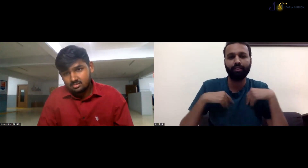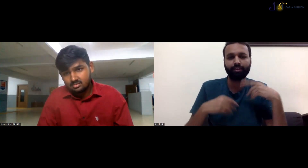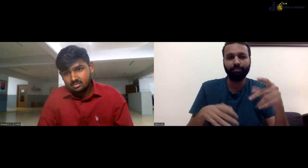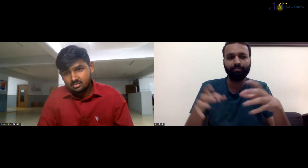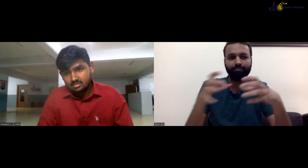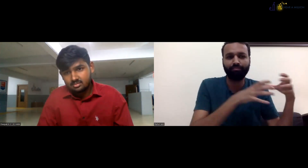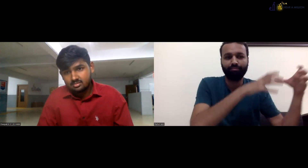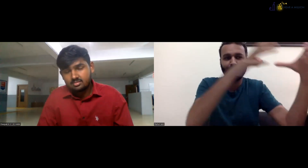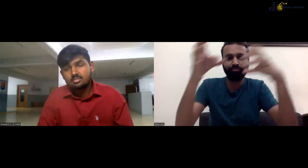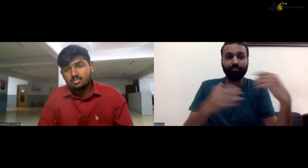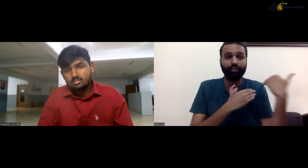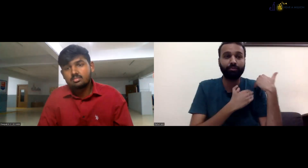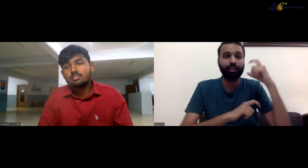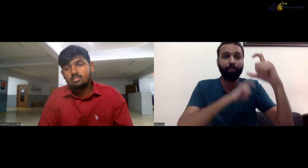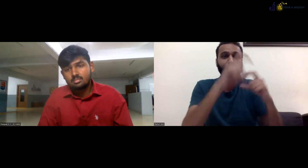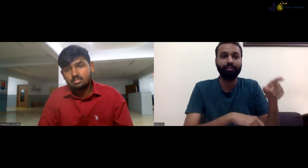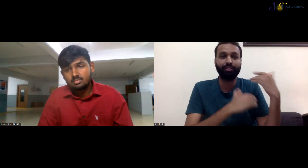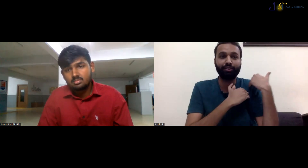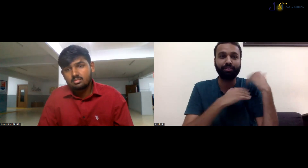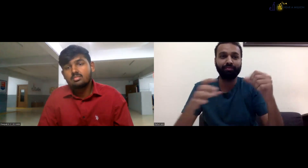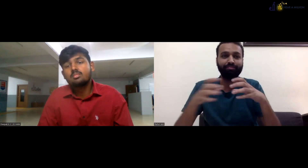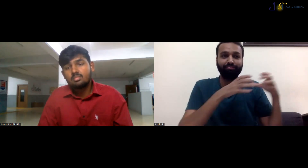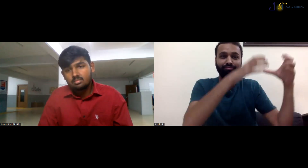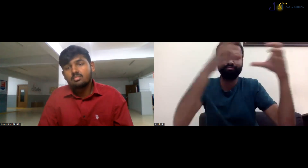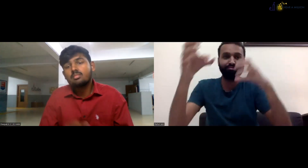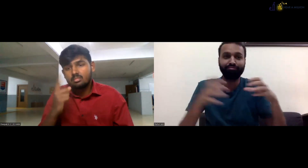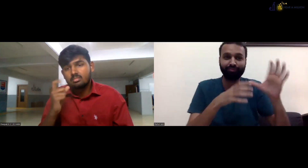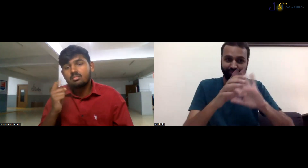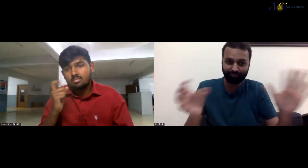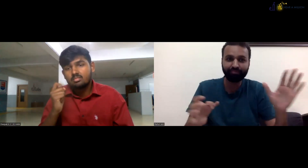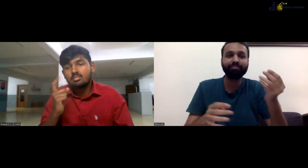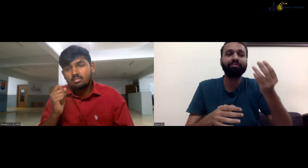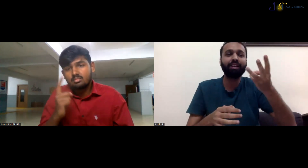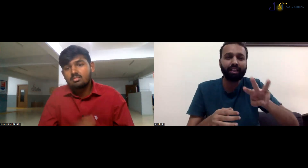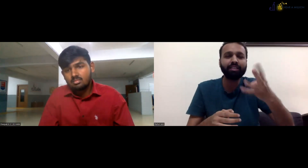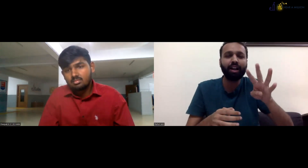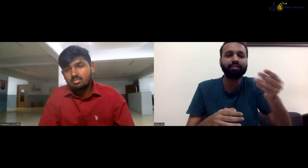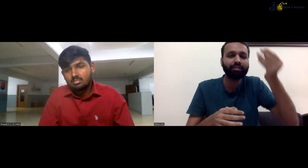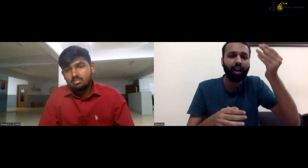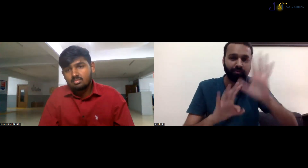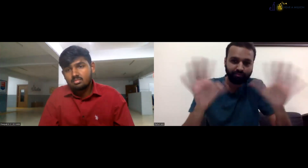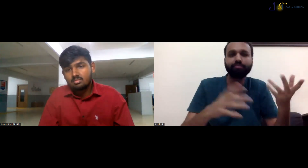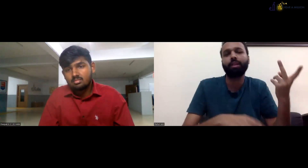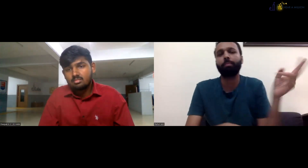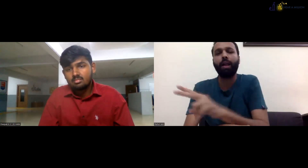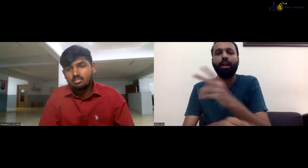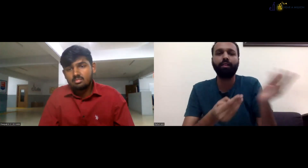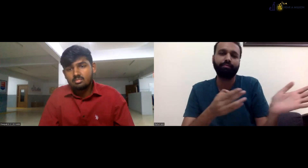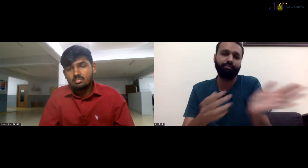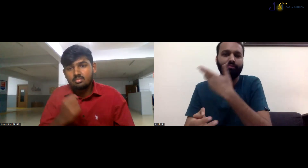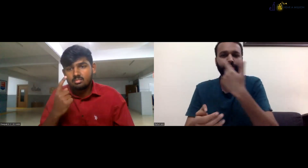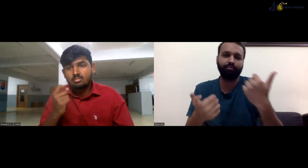of a program, if you have a package deal, if you have booked a package, the company sends you the itinerary,